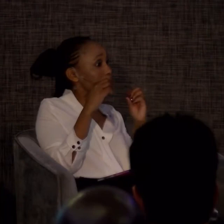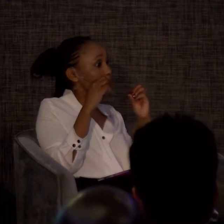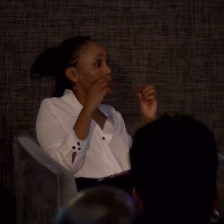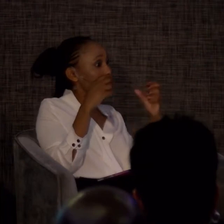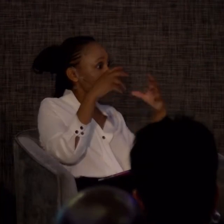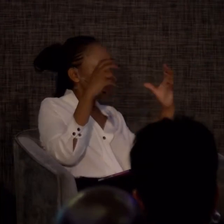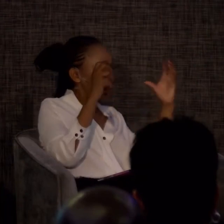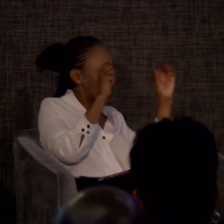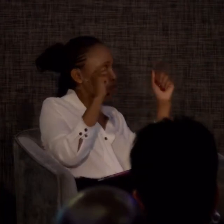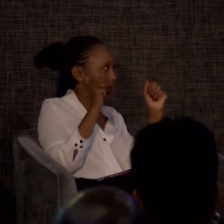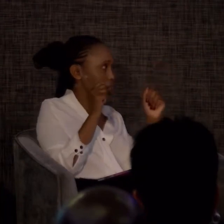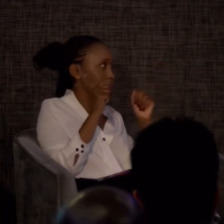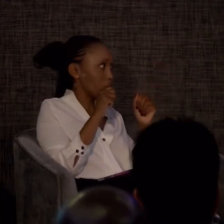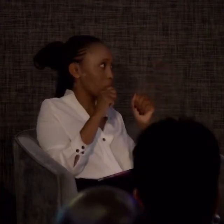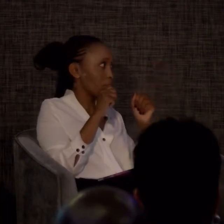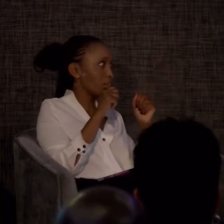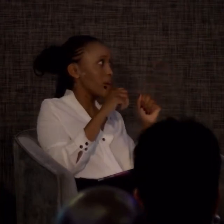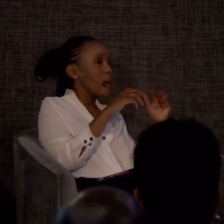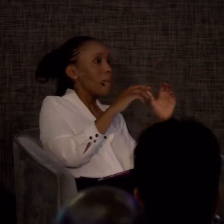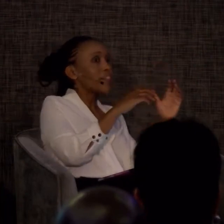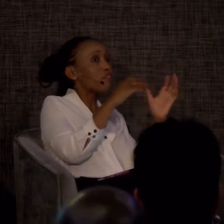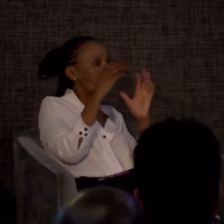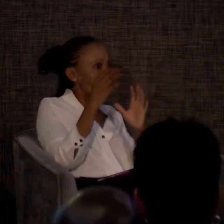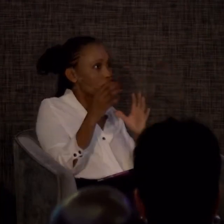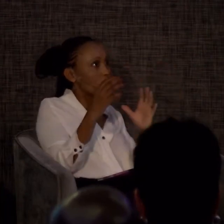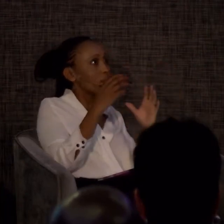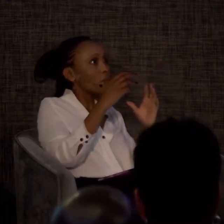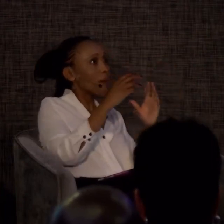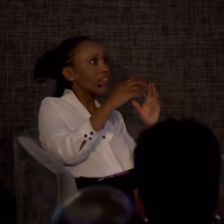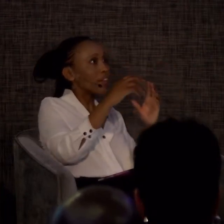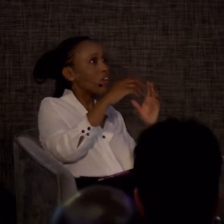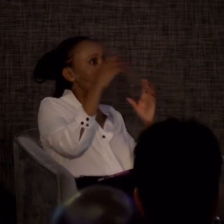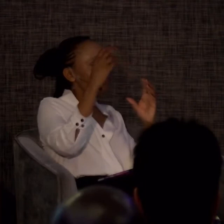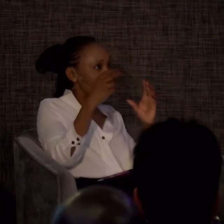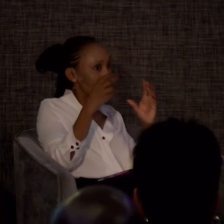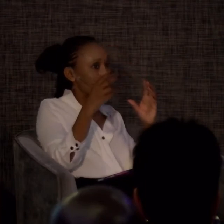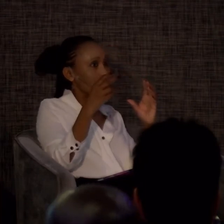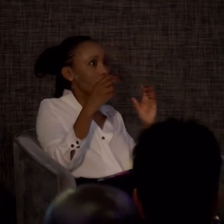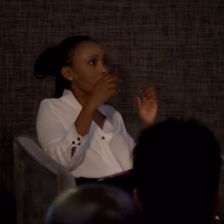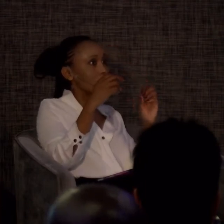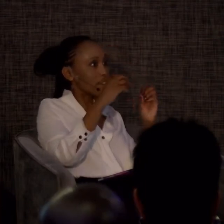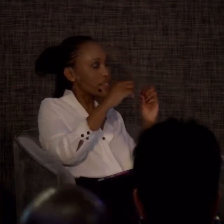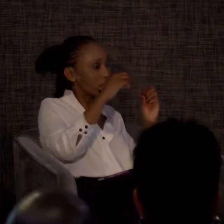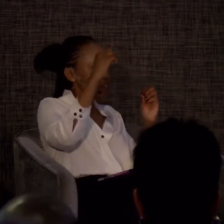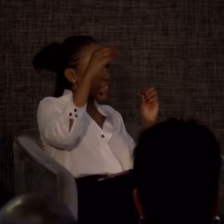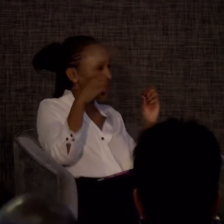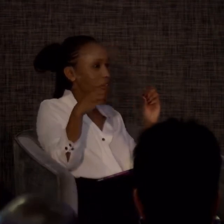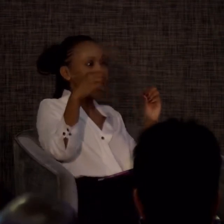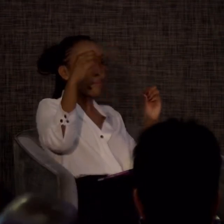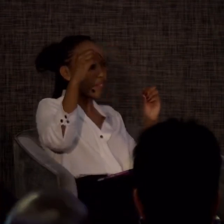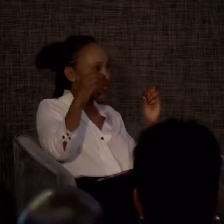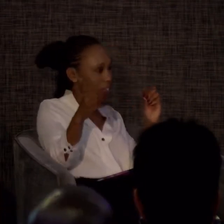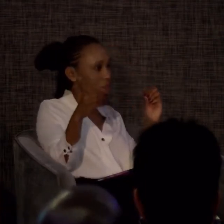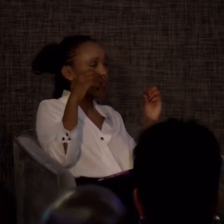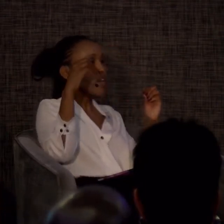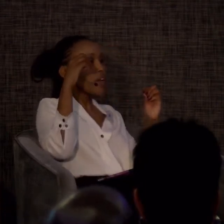stable as we want from an arms of state perspective. But then, of course, what then compounds all of this, as I've said, executive arm,